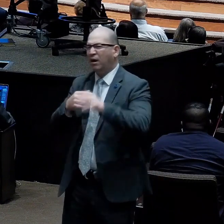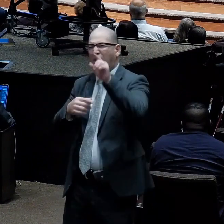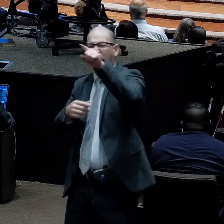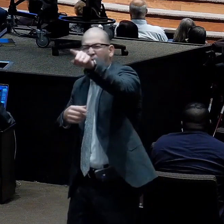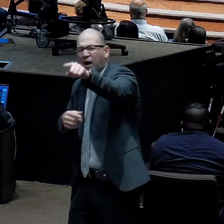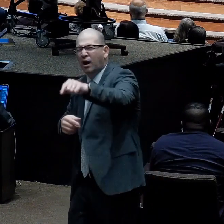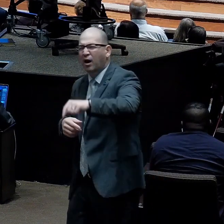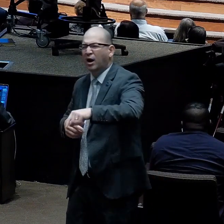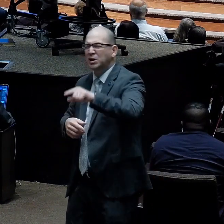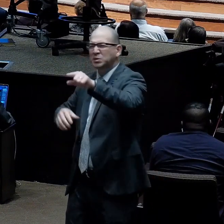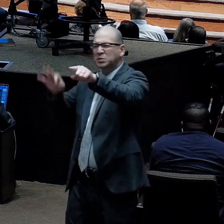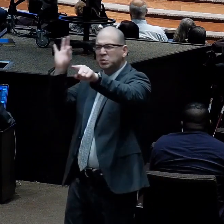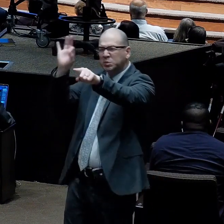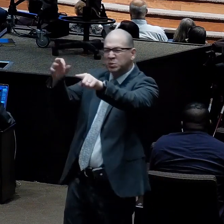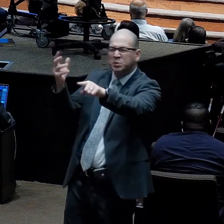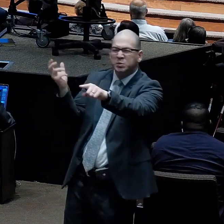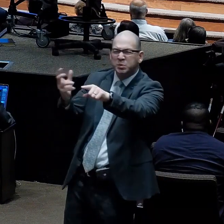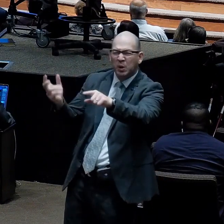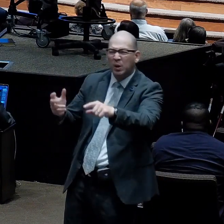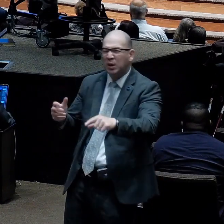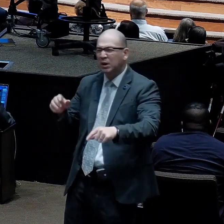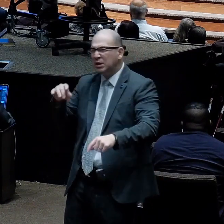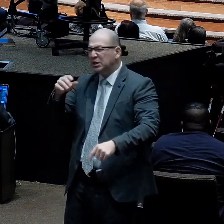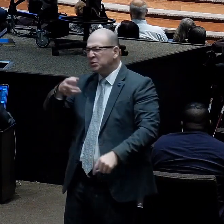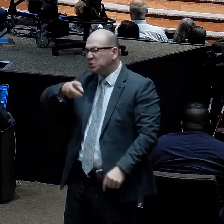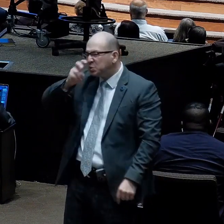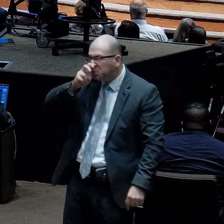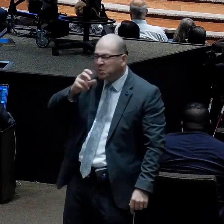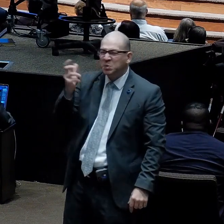it. Boy, I'll tell you what, he's really conservative. I'll tell you what.